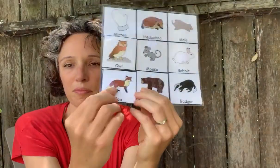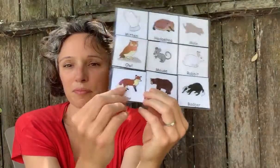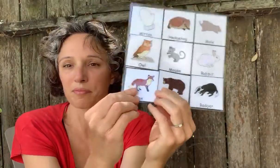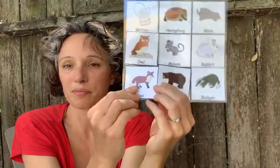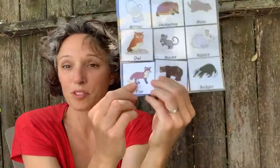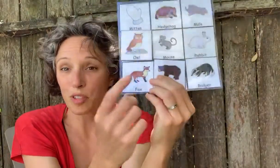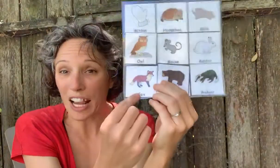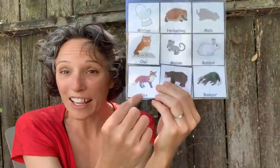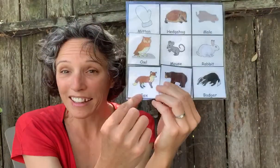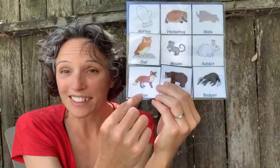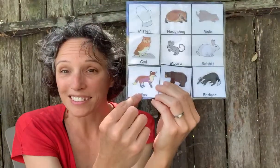Try it.